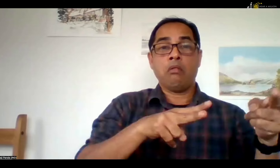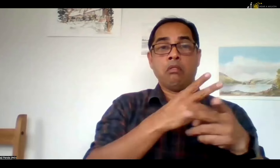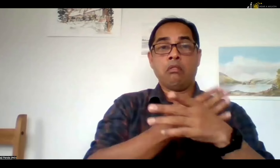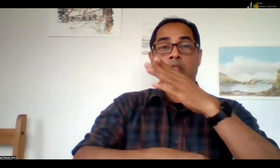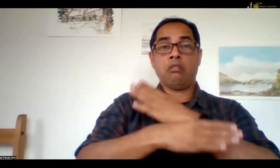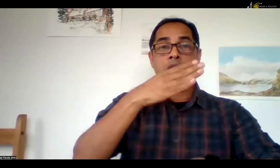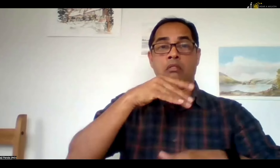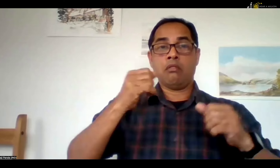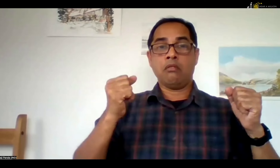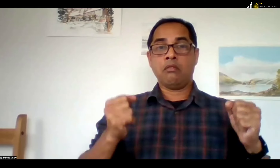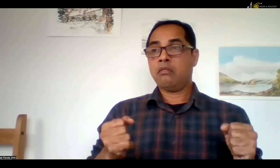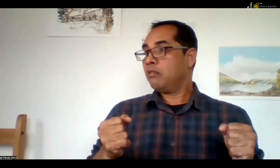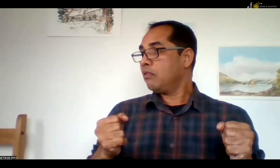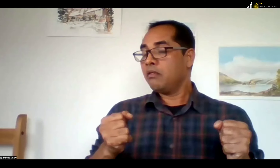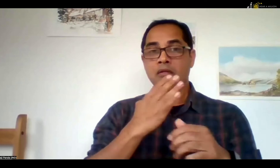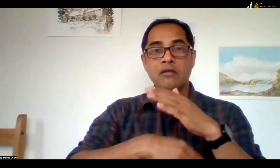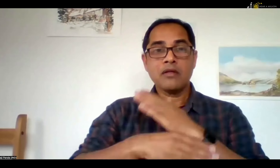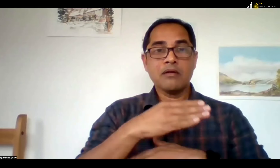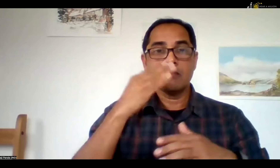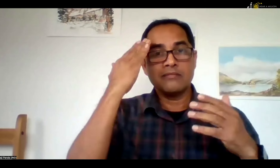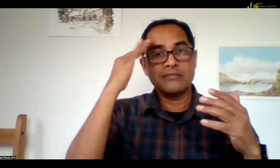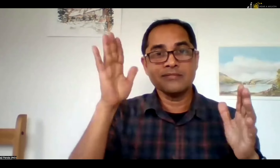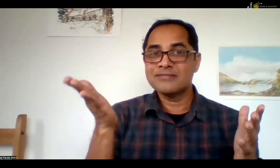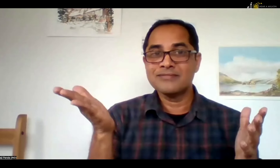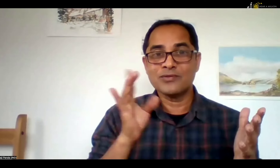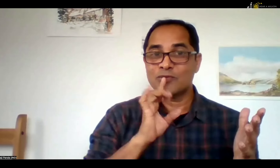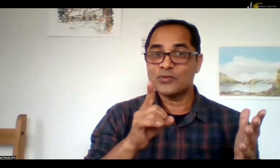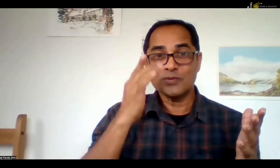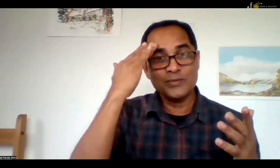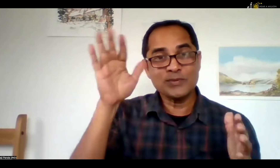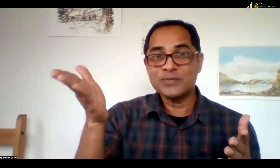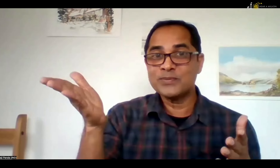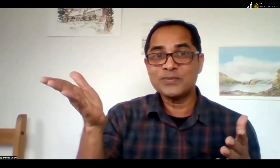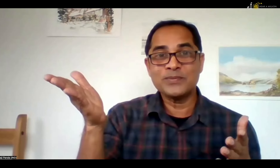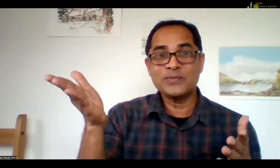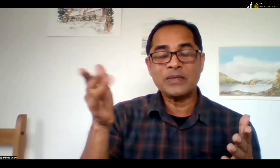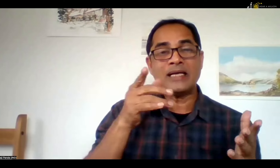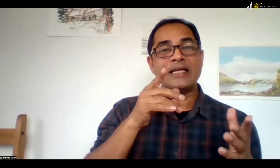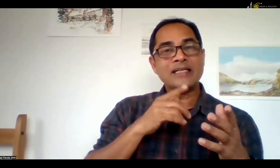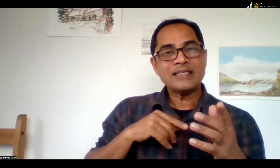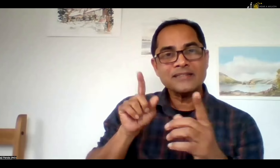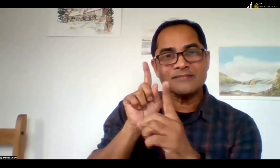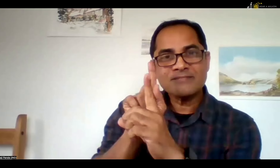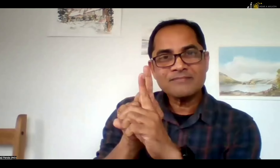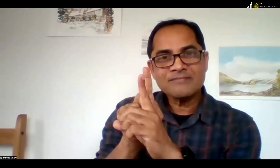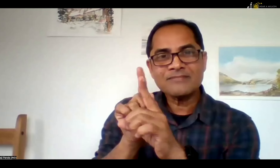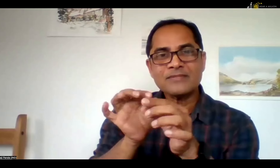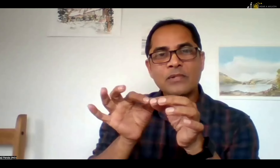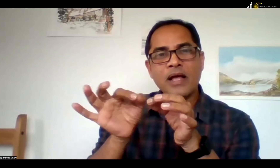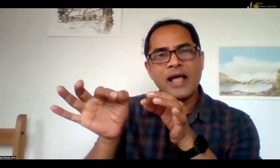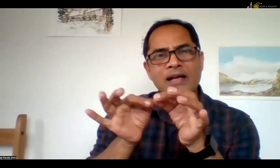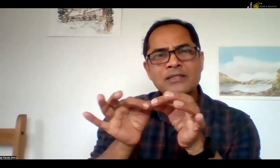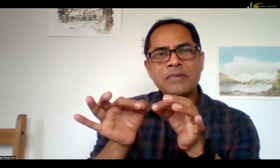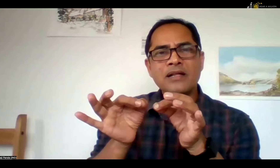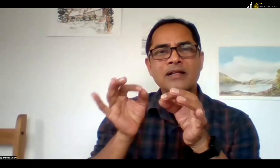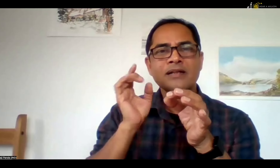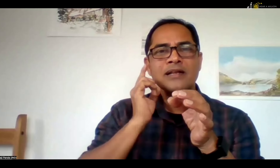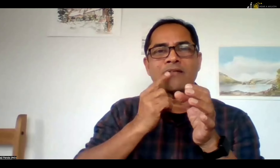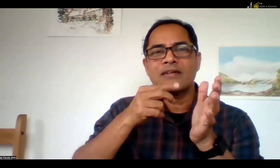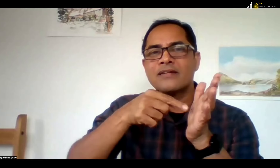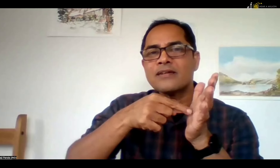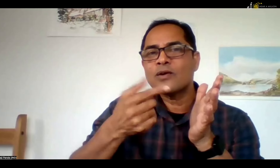Department of some other department, and tomorrow they would get into the Ministry of Social Justice, Department of Empowerment. They have no clue about disability,